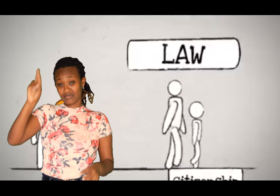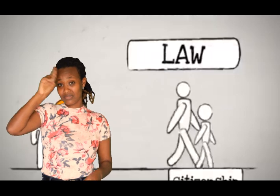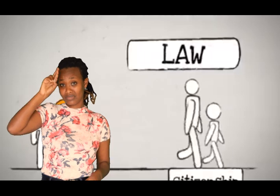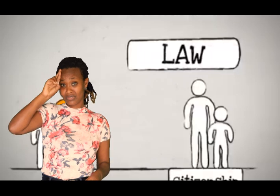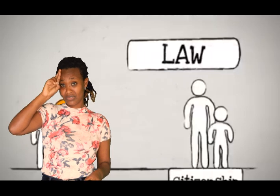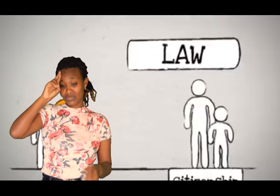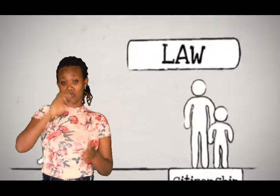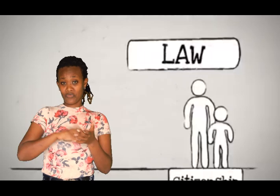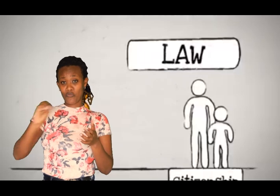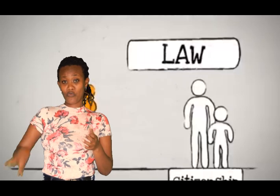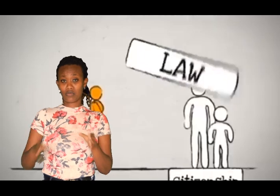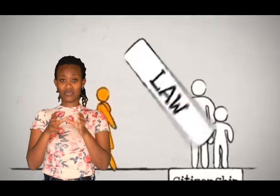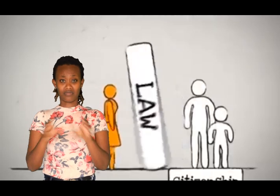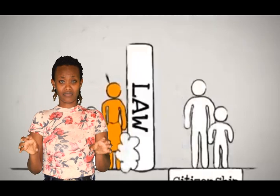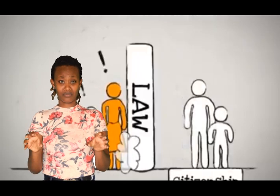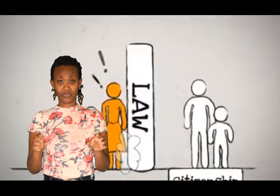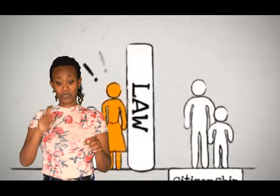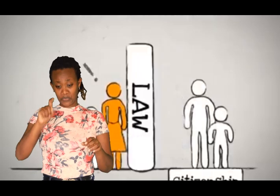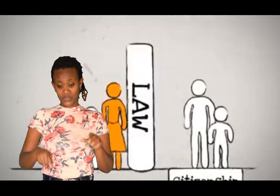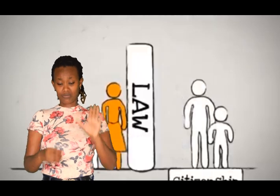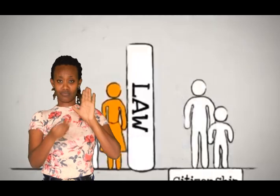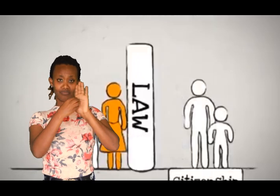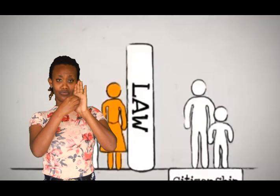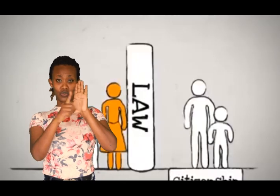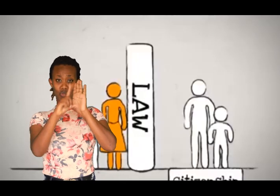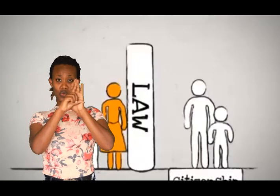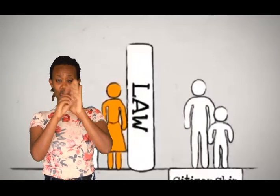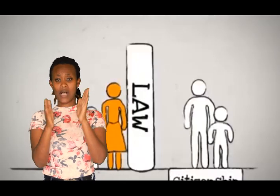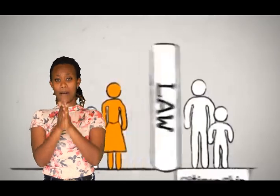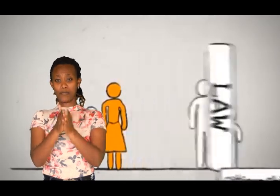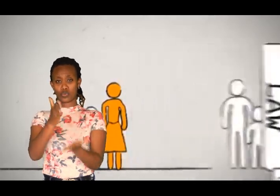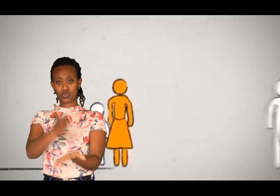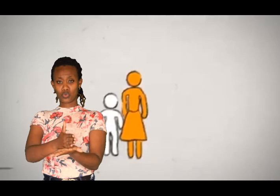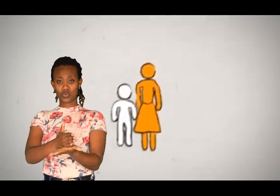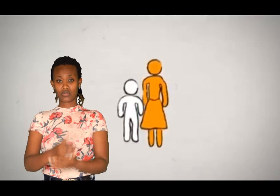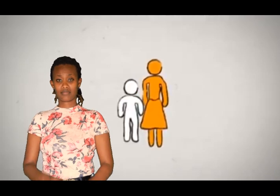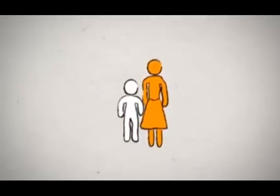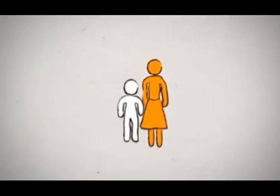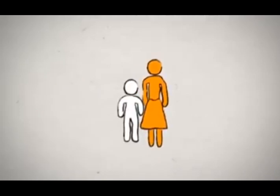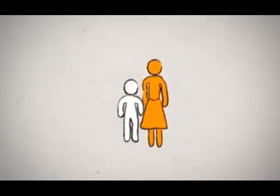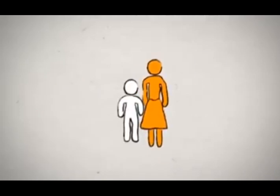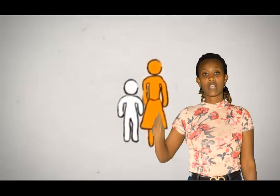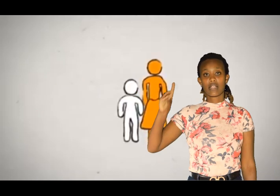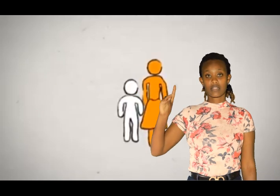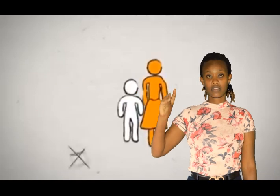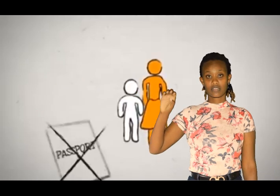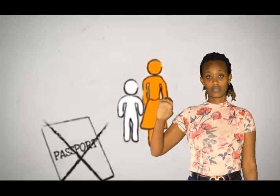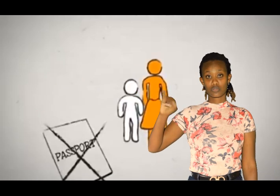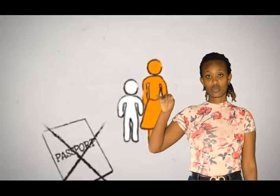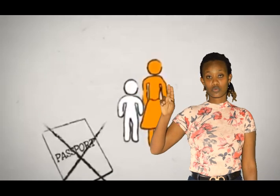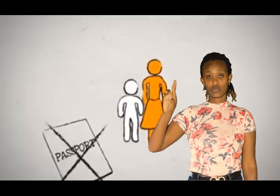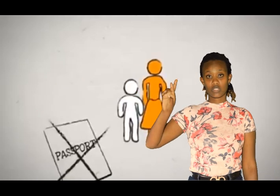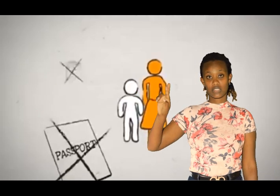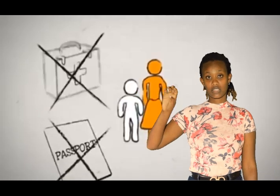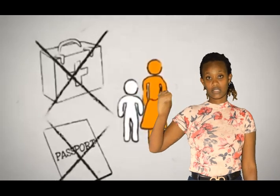that non-discrimination for women must exist in de jure and de facto. De jure means of